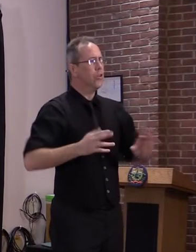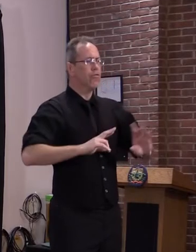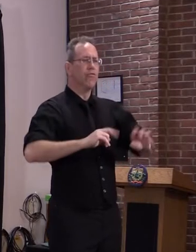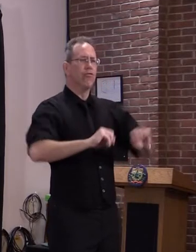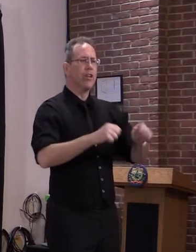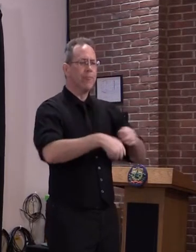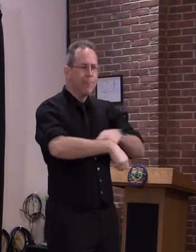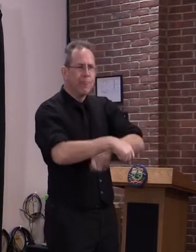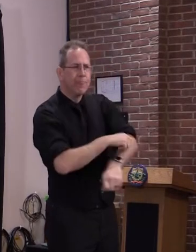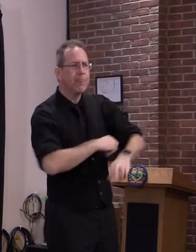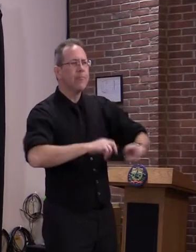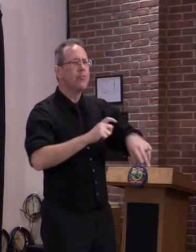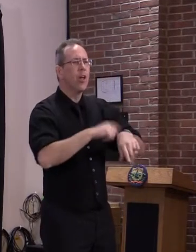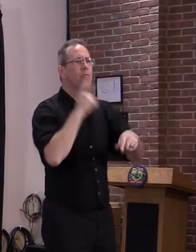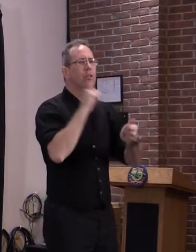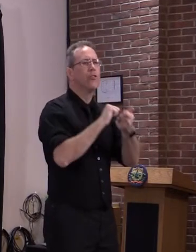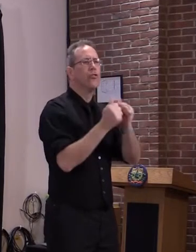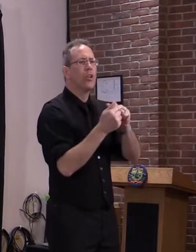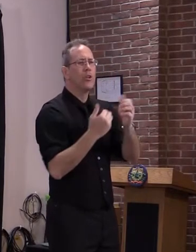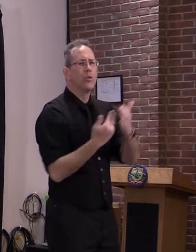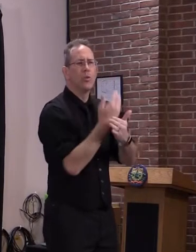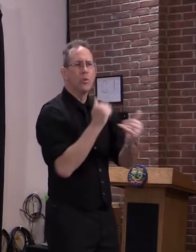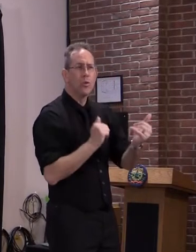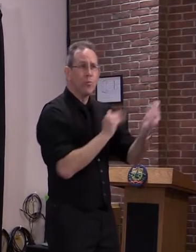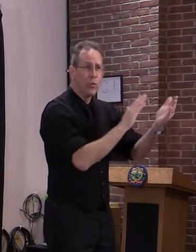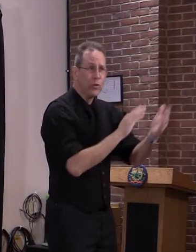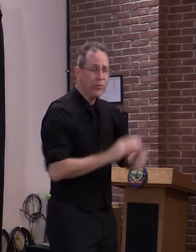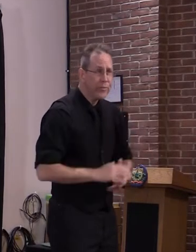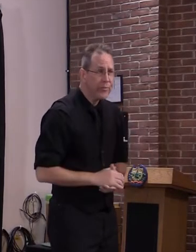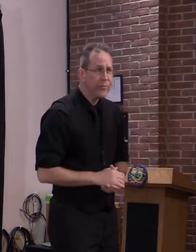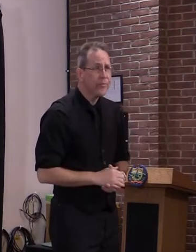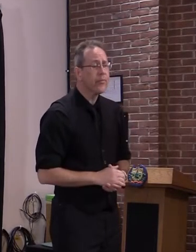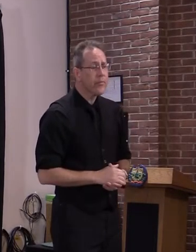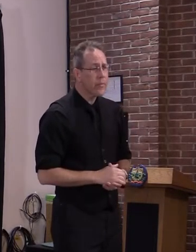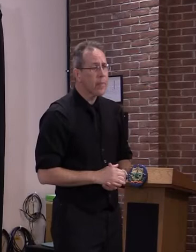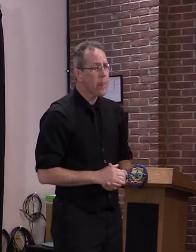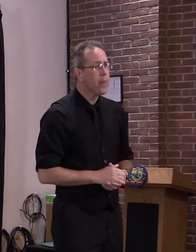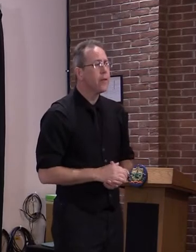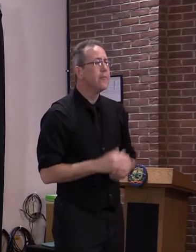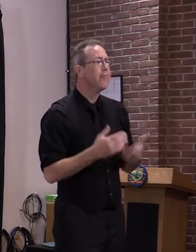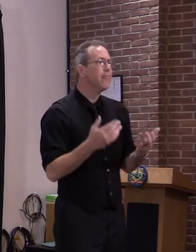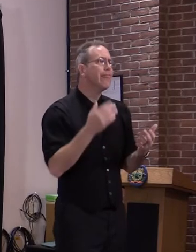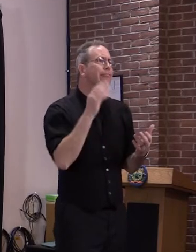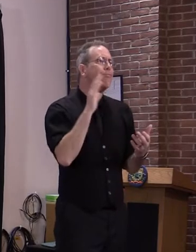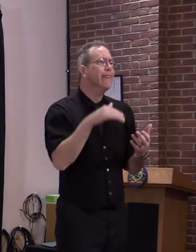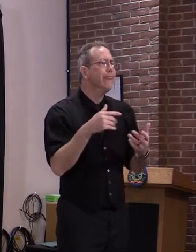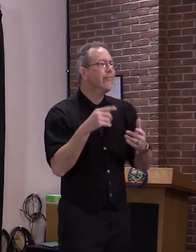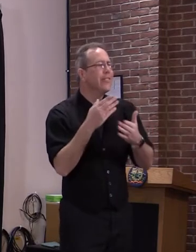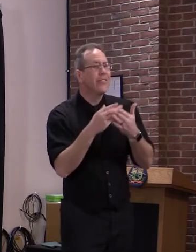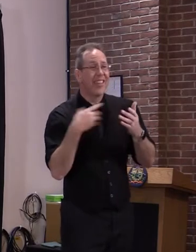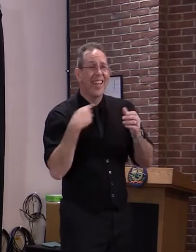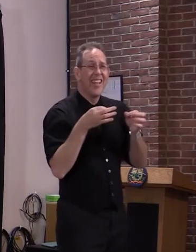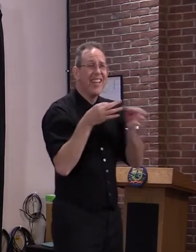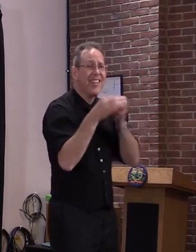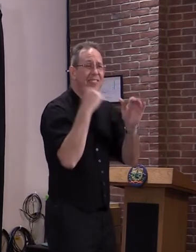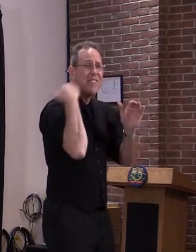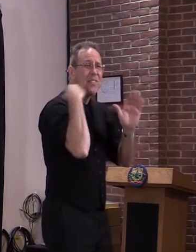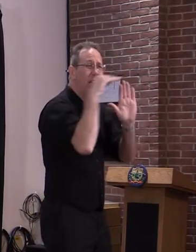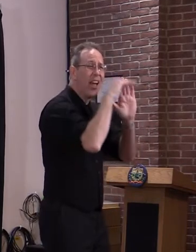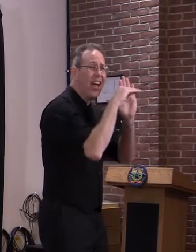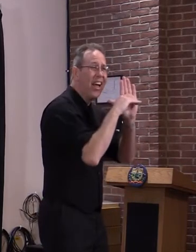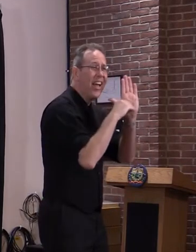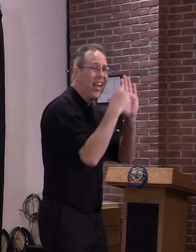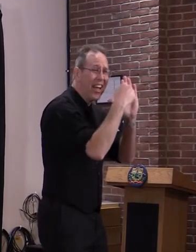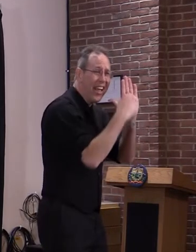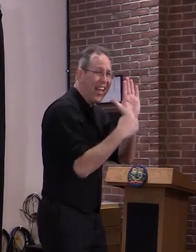guidance. It will reflect these new realities and help us live safely with fewer COVID-19 disruptions